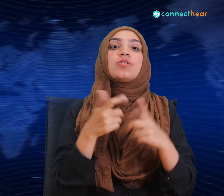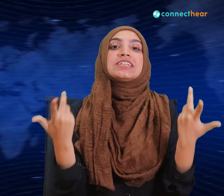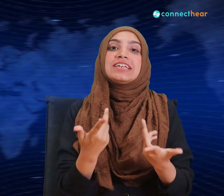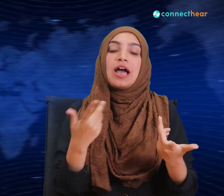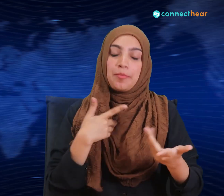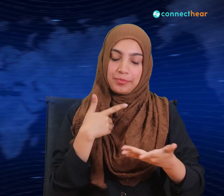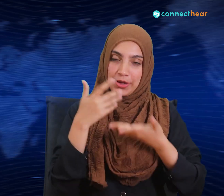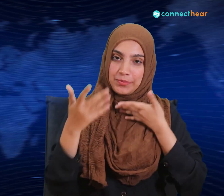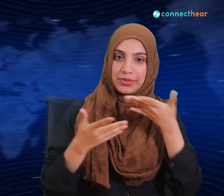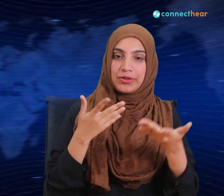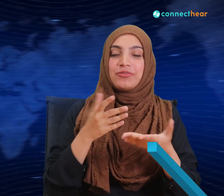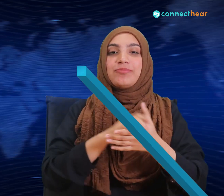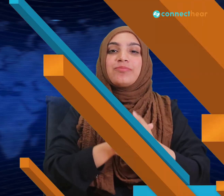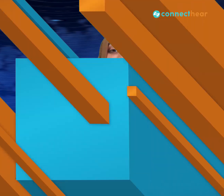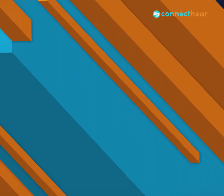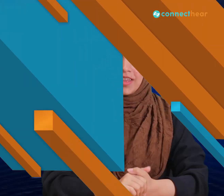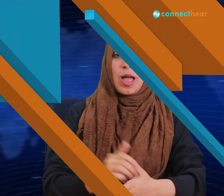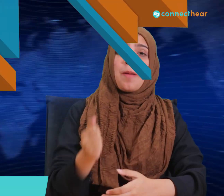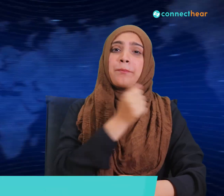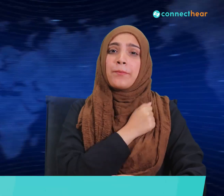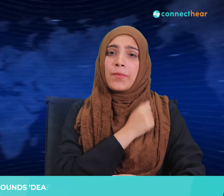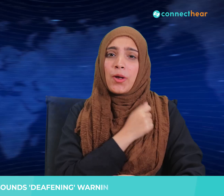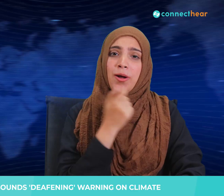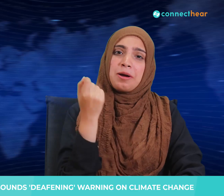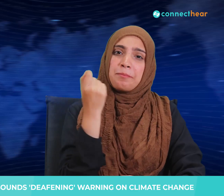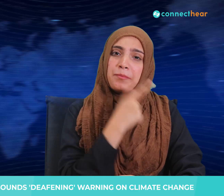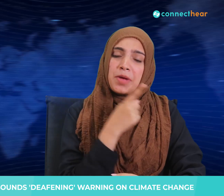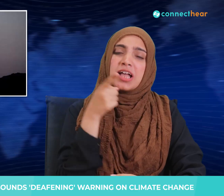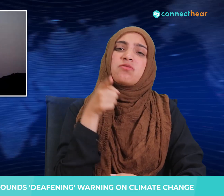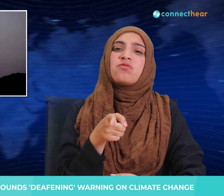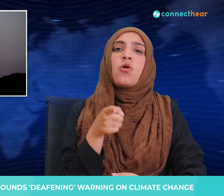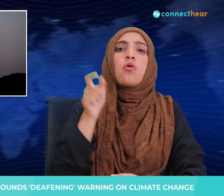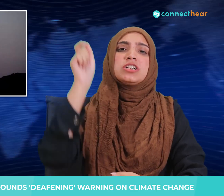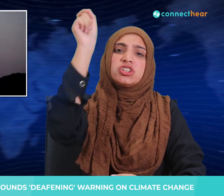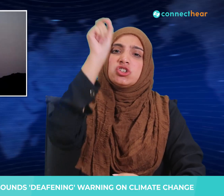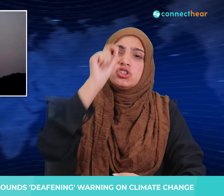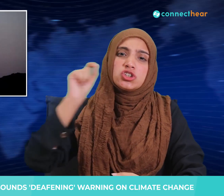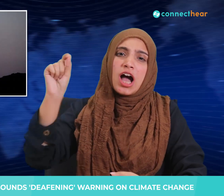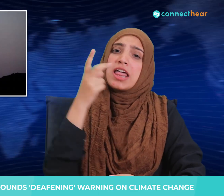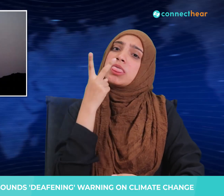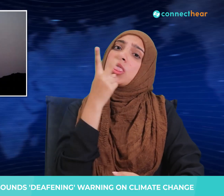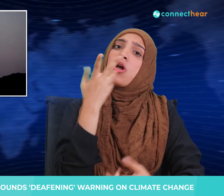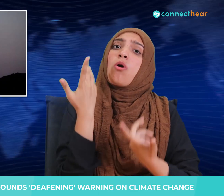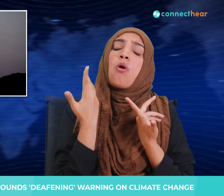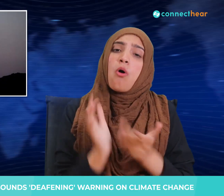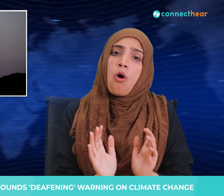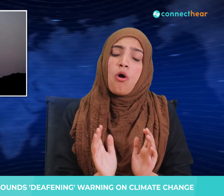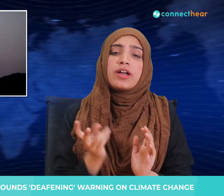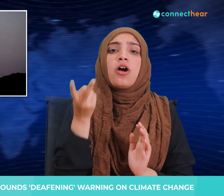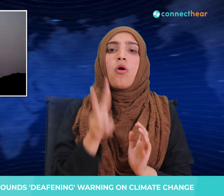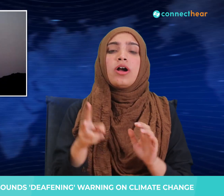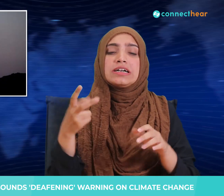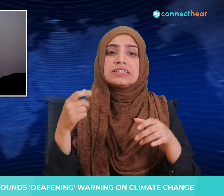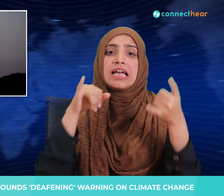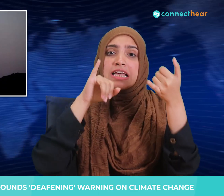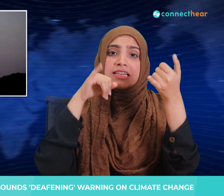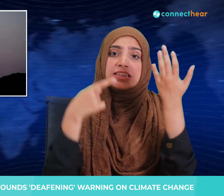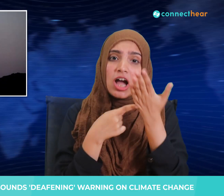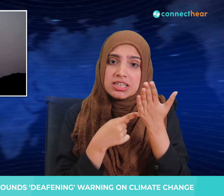top news. The Muharramul Haram crescent has been sighted, and Youm-e-Ashur will be observed on Thursday,